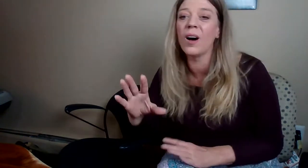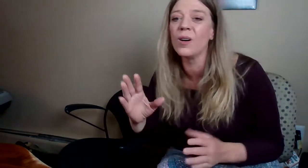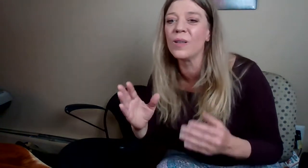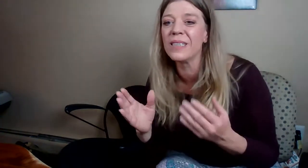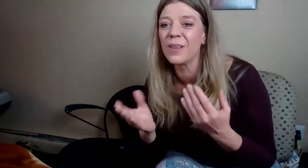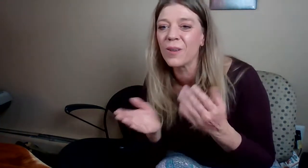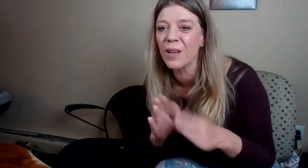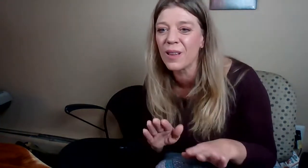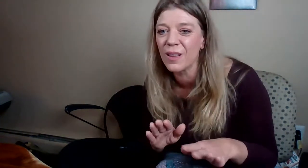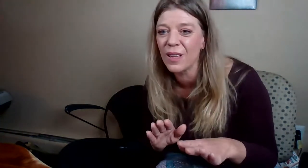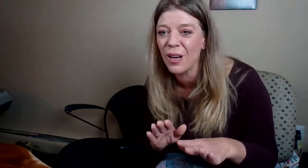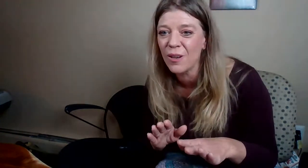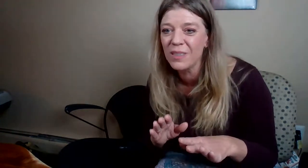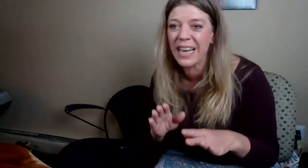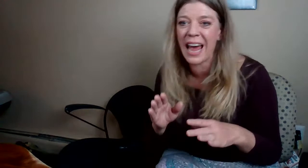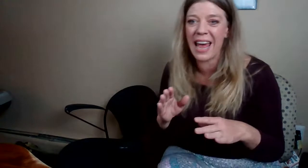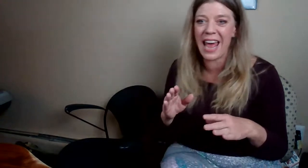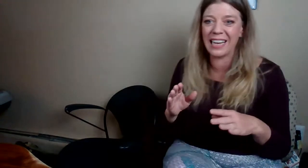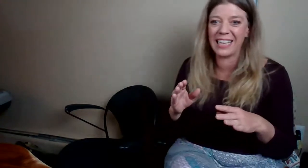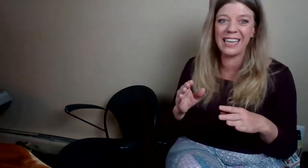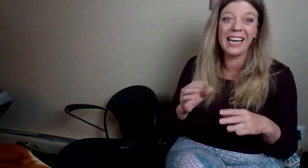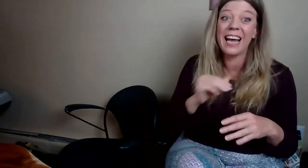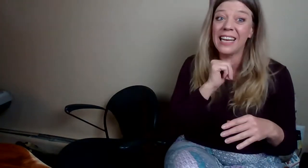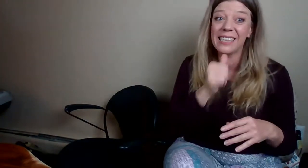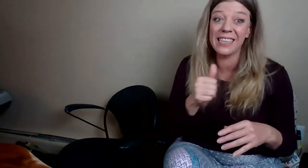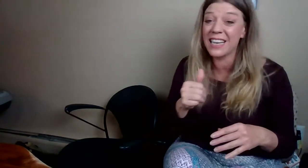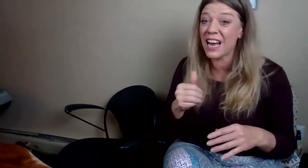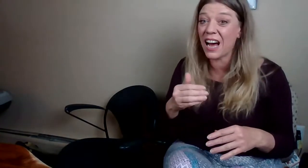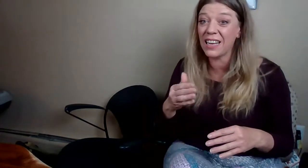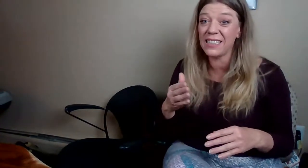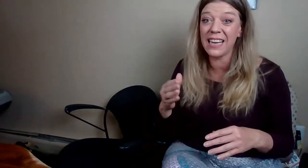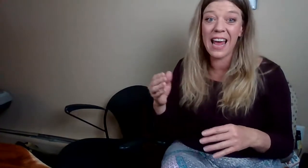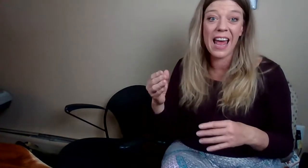Oh, so close, Annie. It's not